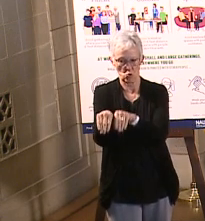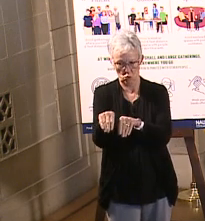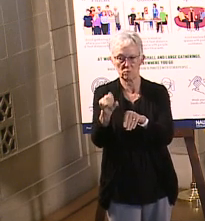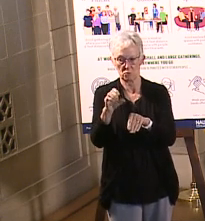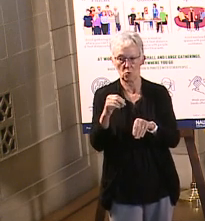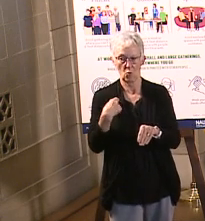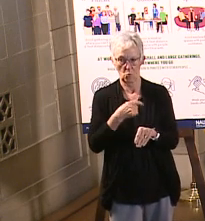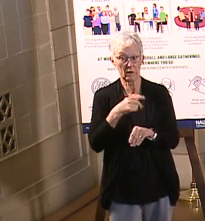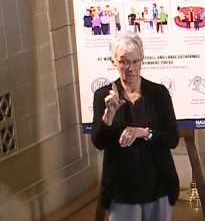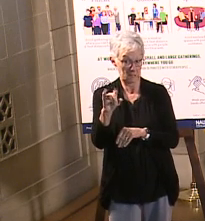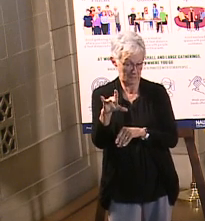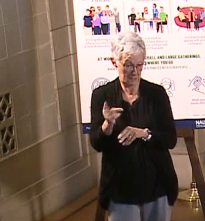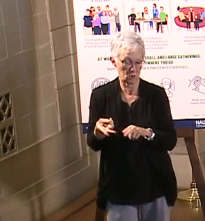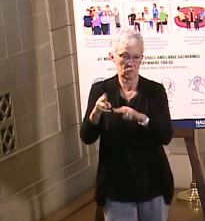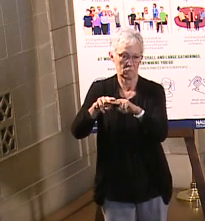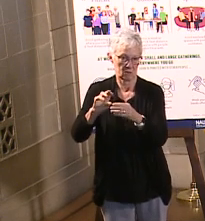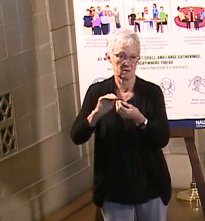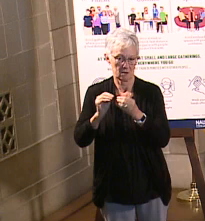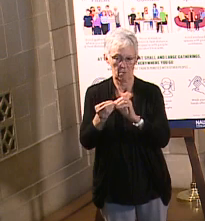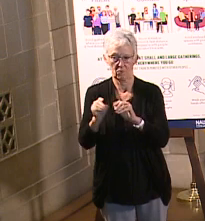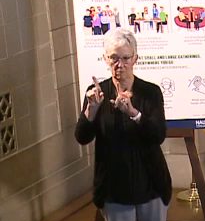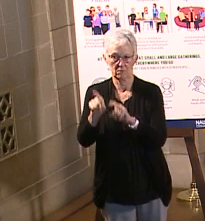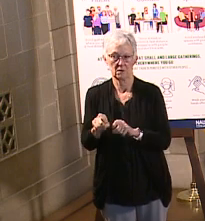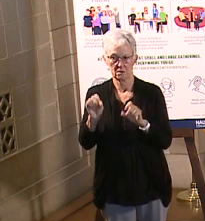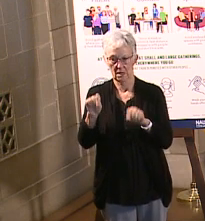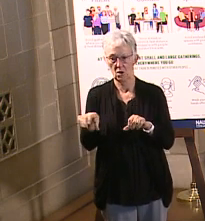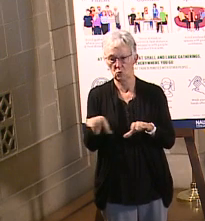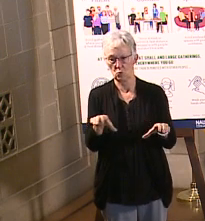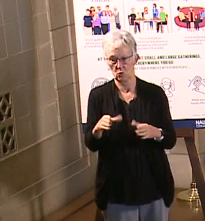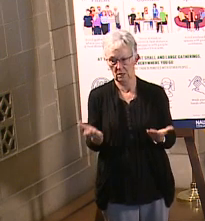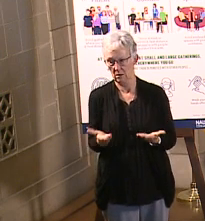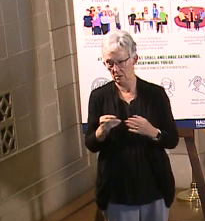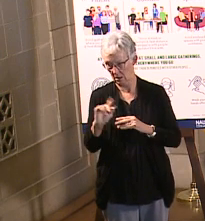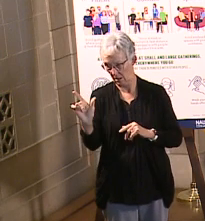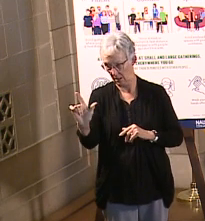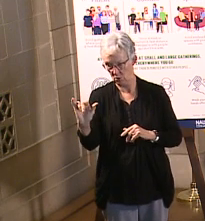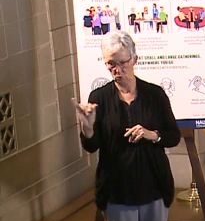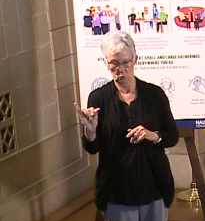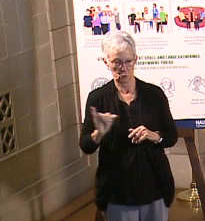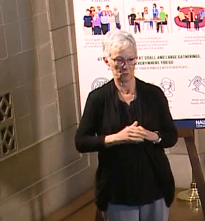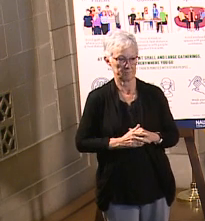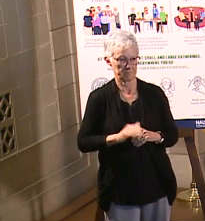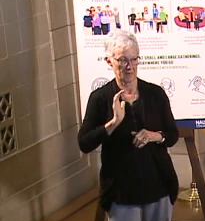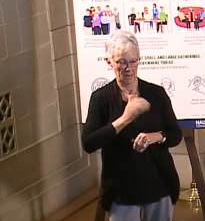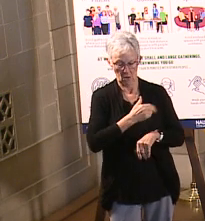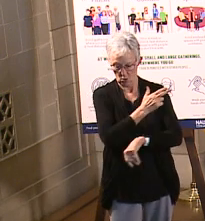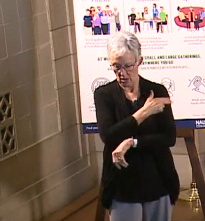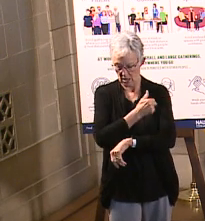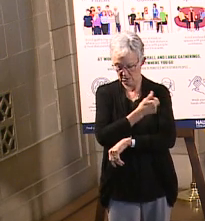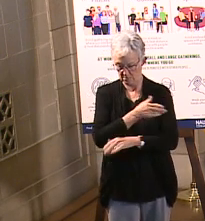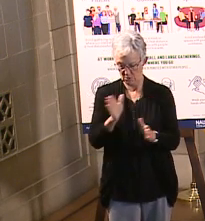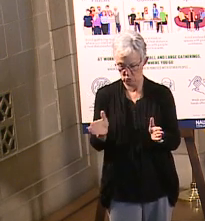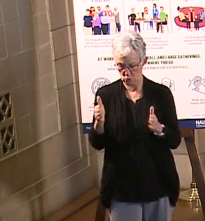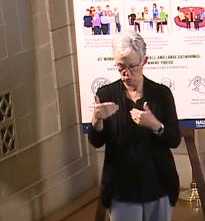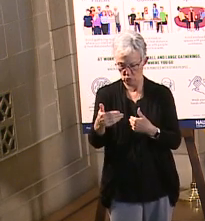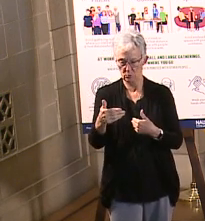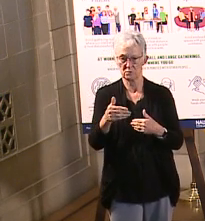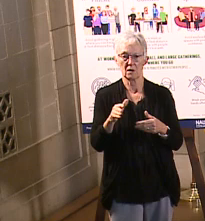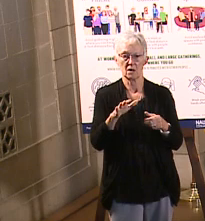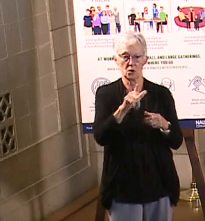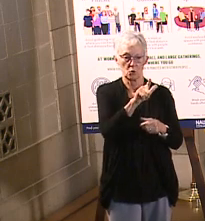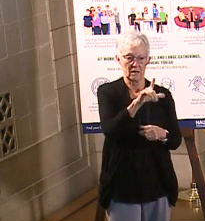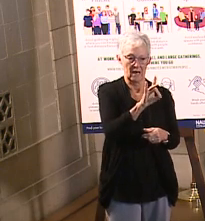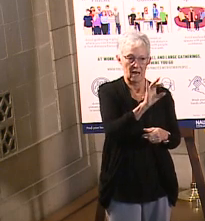as well. So please take advantage of testnebraska.com. And of course, right now our hospital capacity is at 28% of hospital